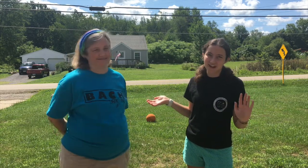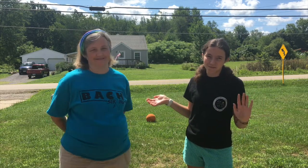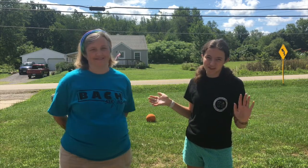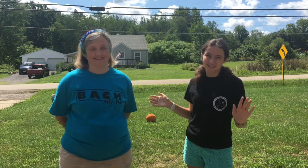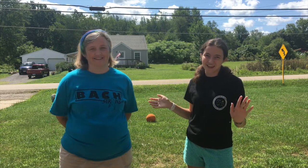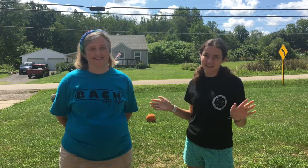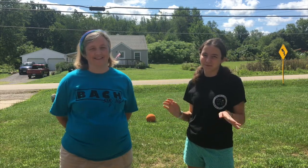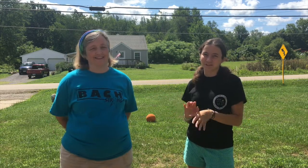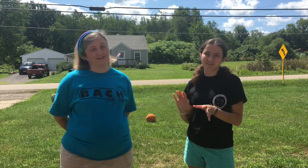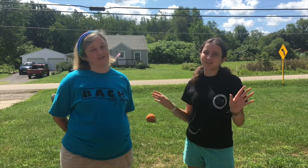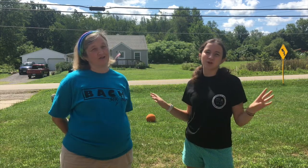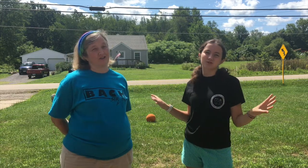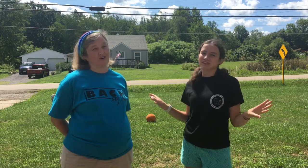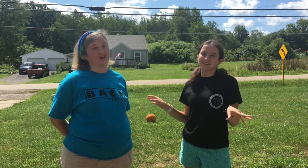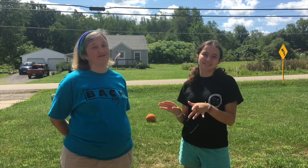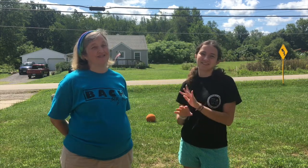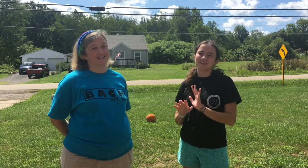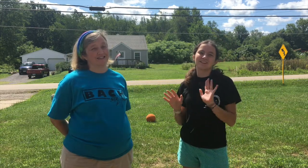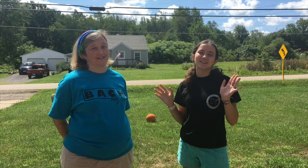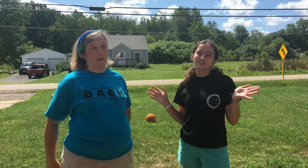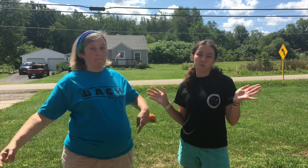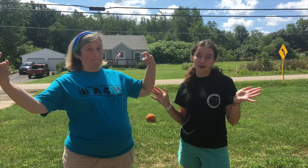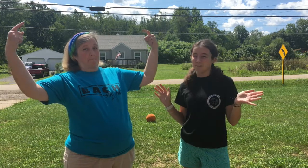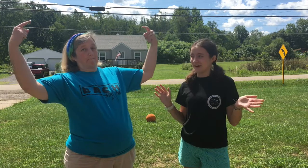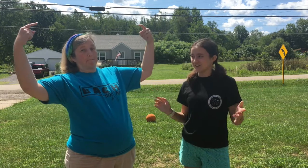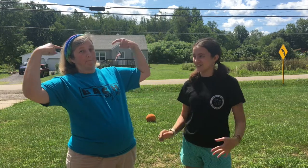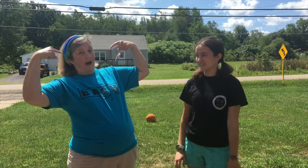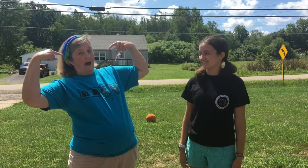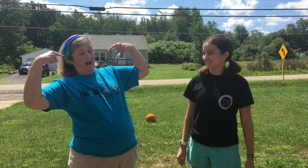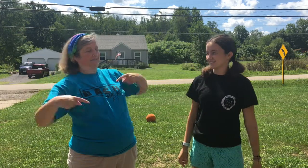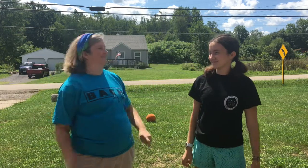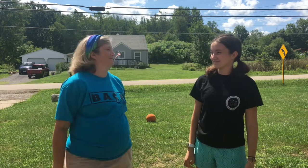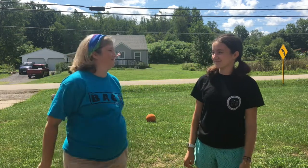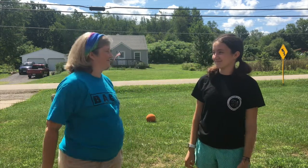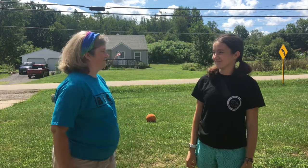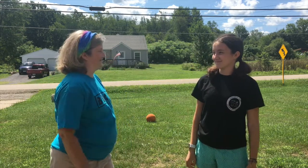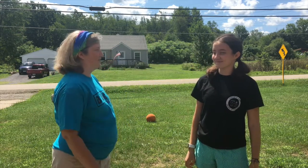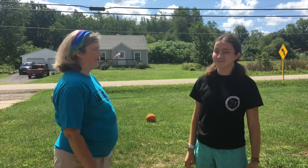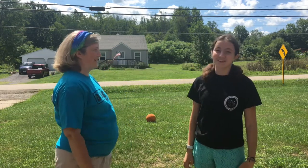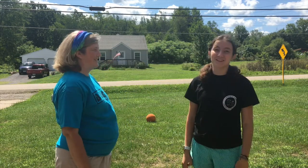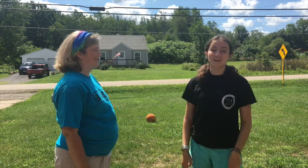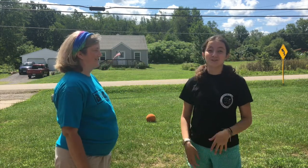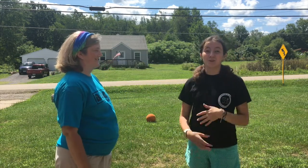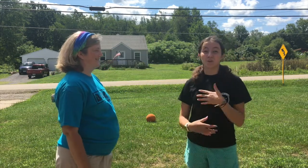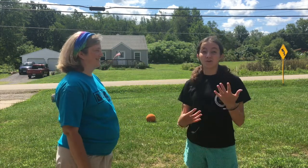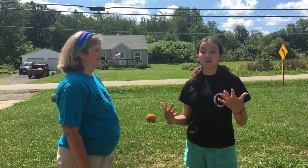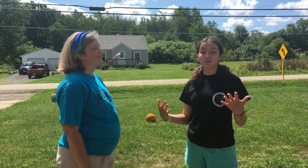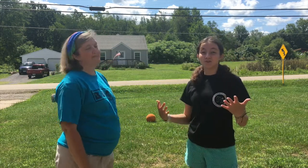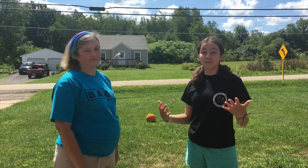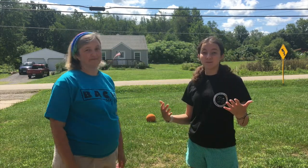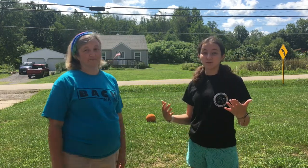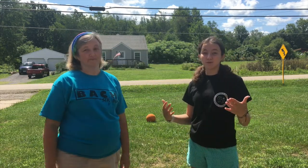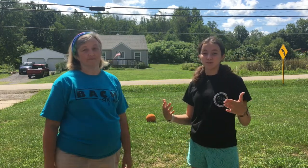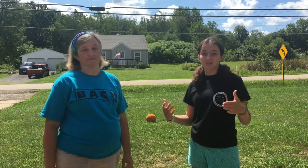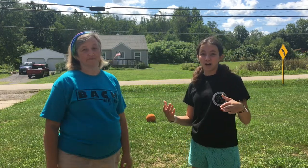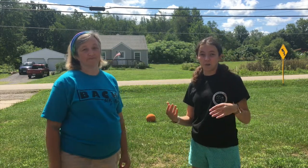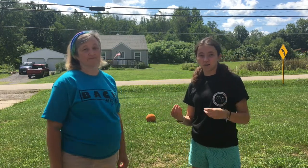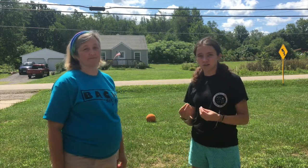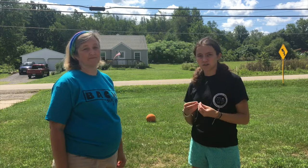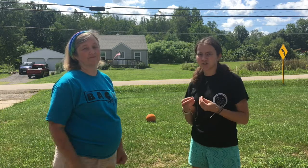Simon Says, but guess Coach who the Says, coach is. It's way better. You ready? So we're going to give you some